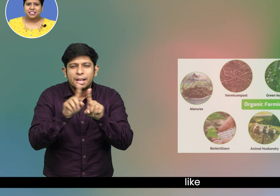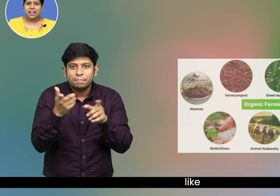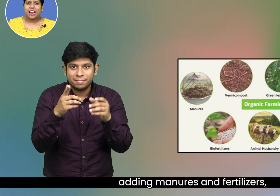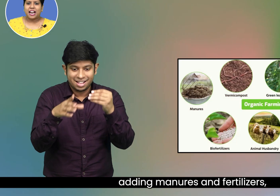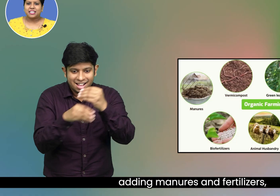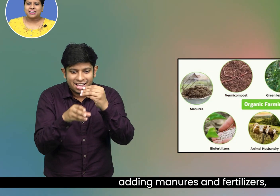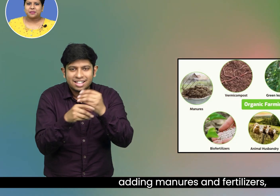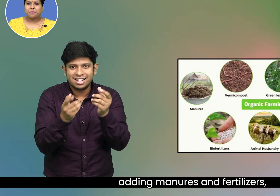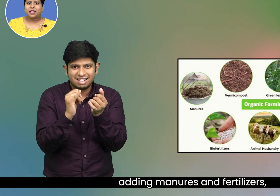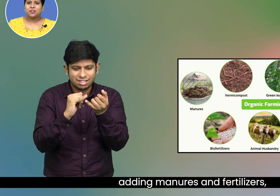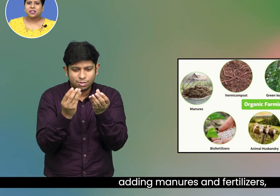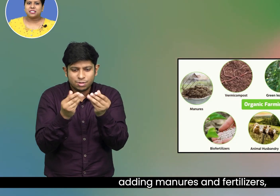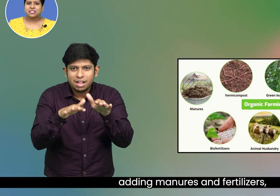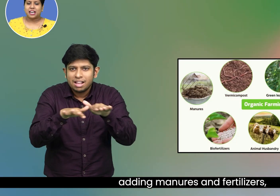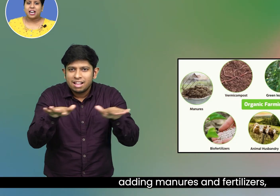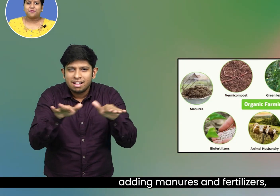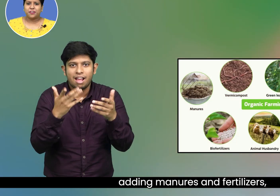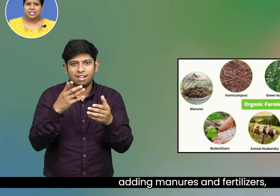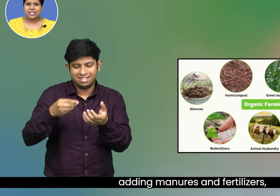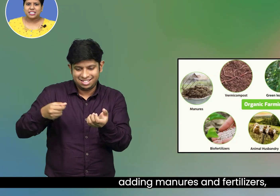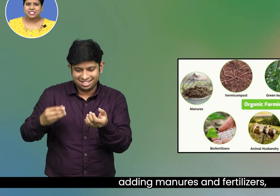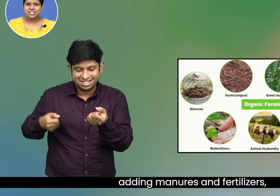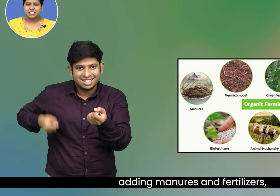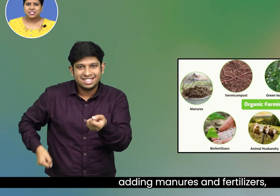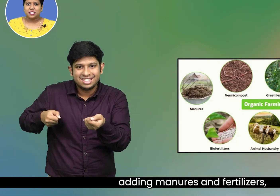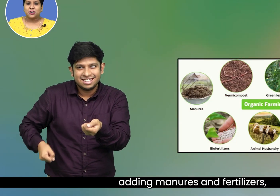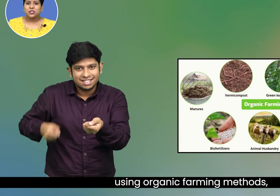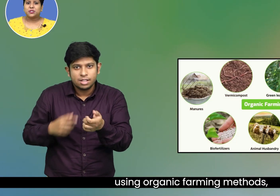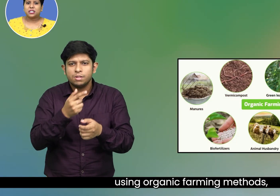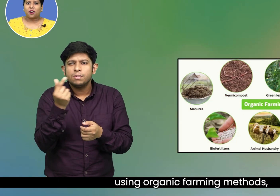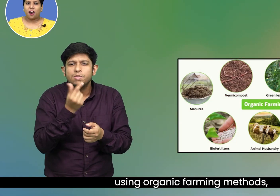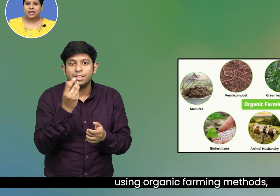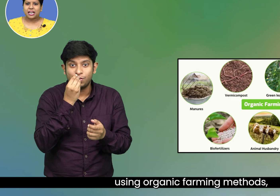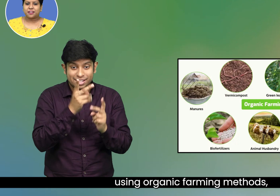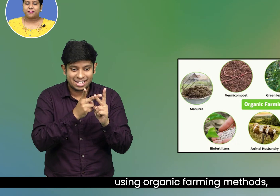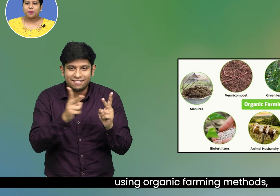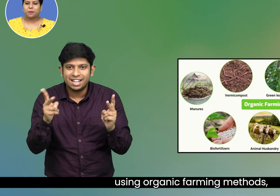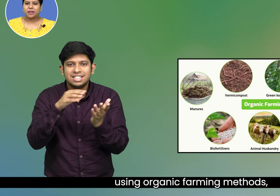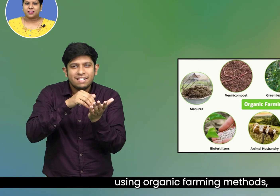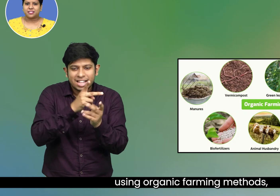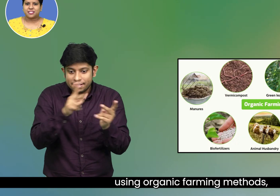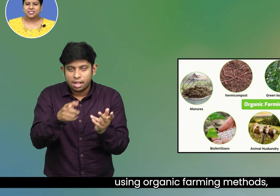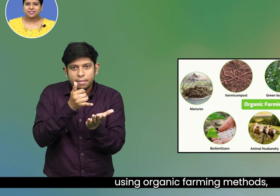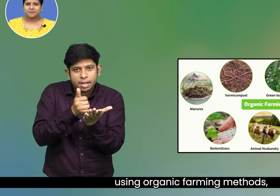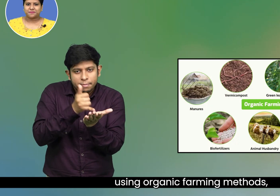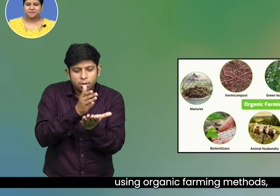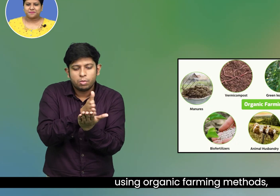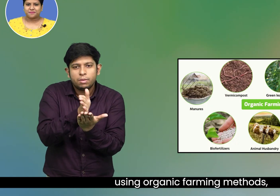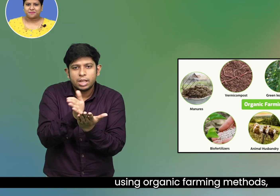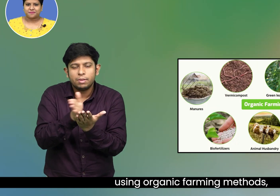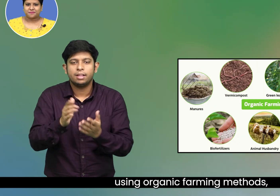like adding manures and fertilizers using organic farming methods,